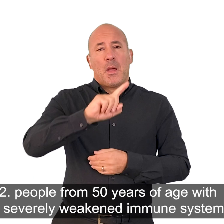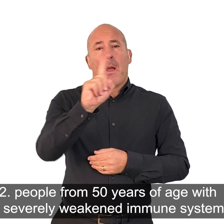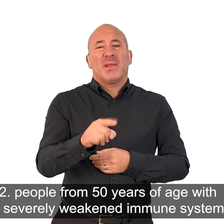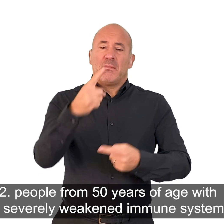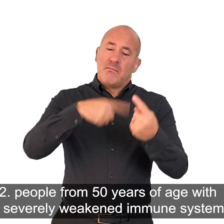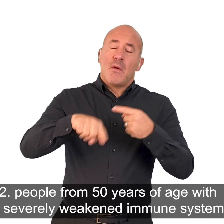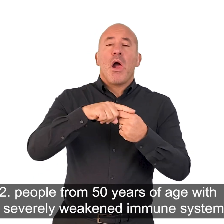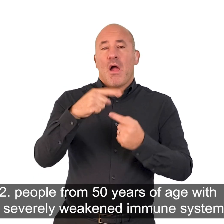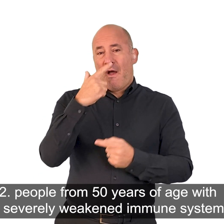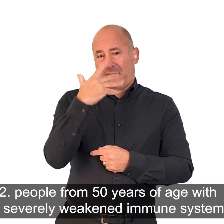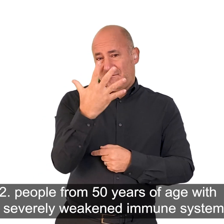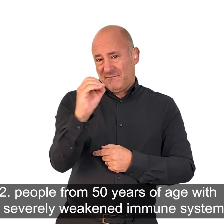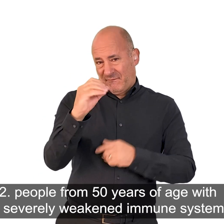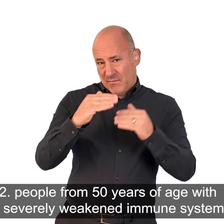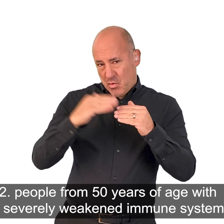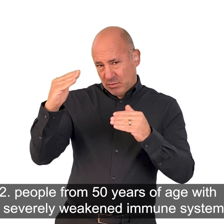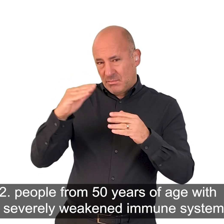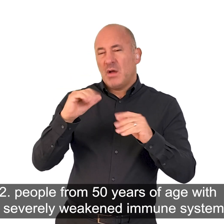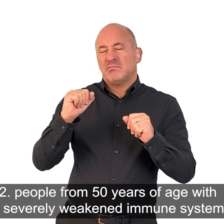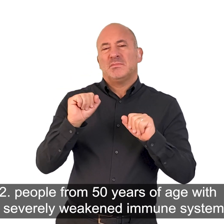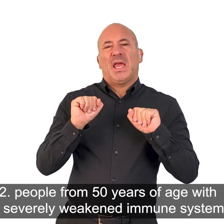from 50 years of age with a severely weakened immune system.